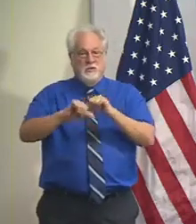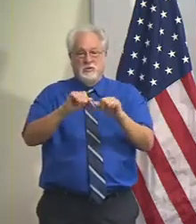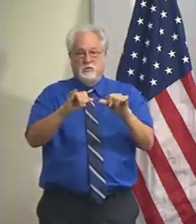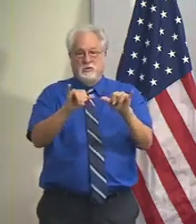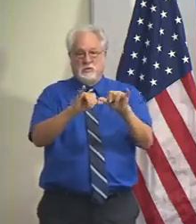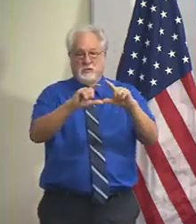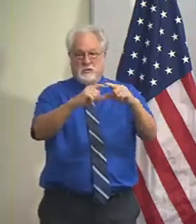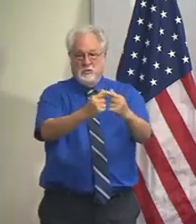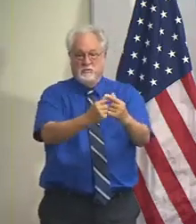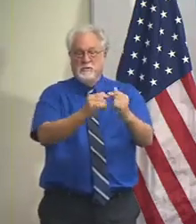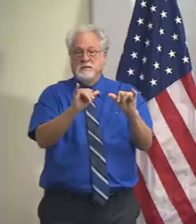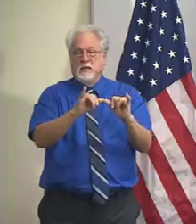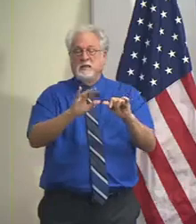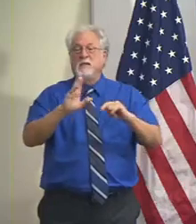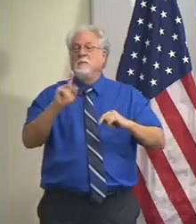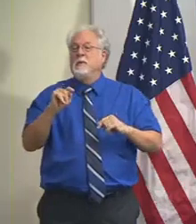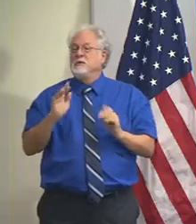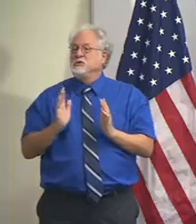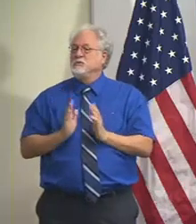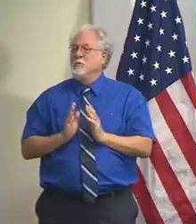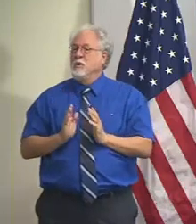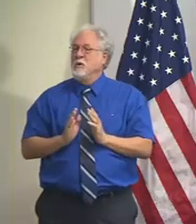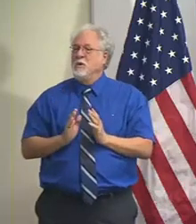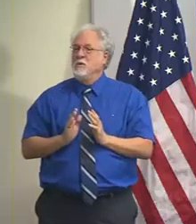size. But it's these small